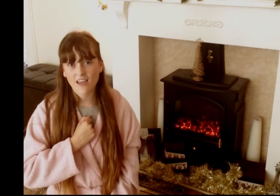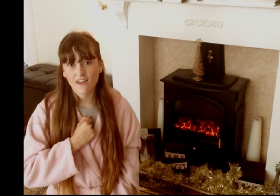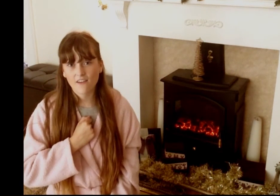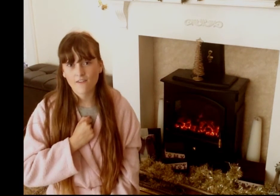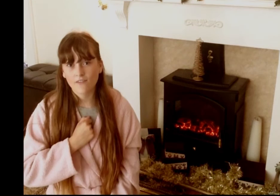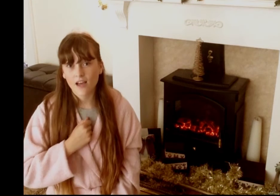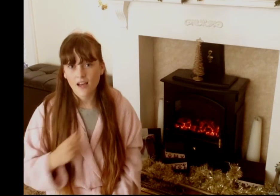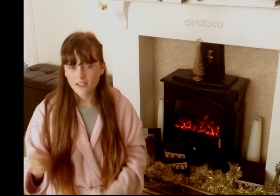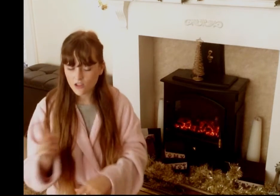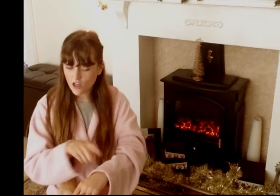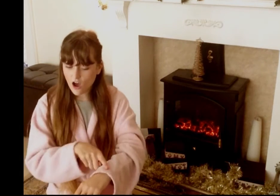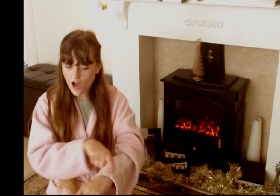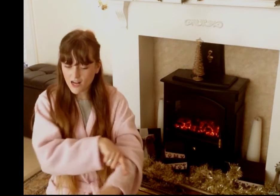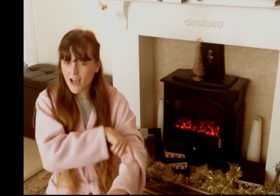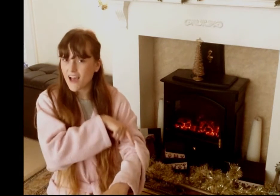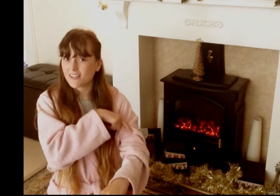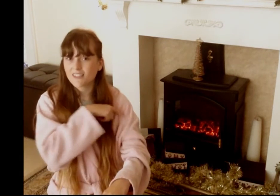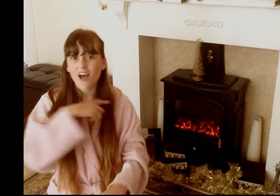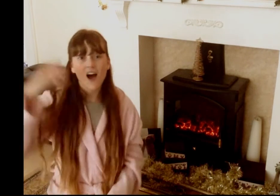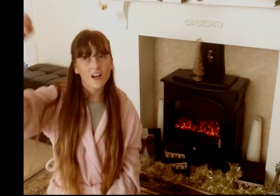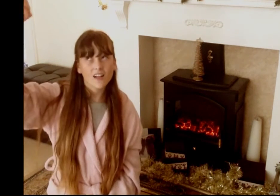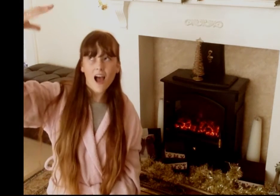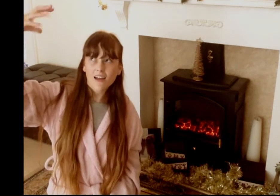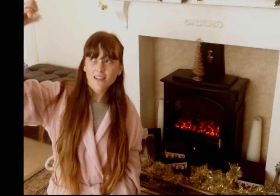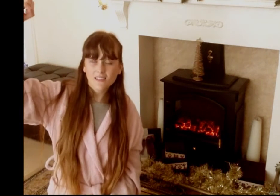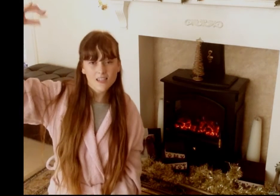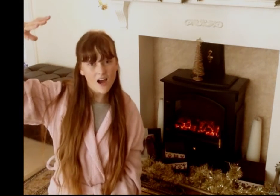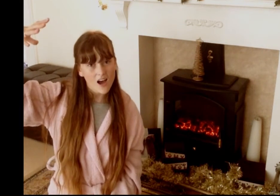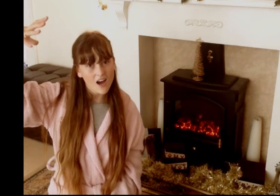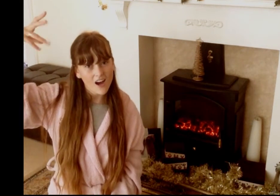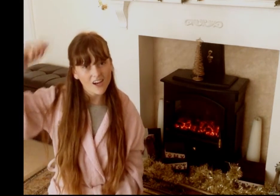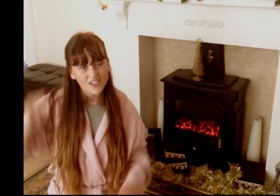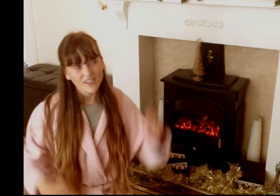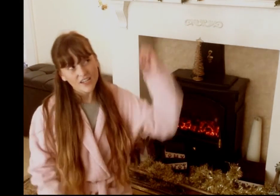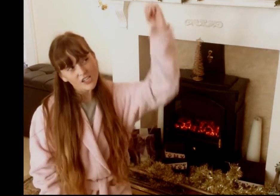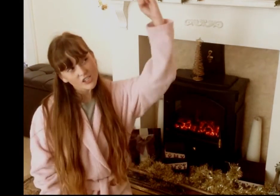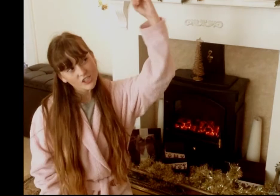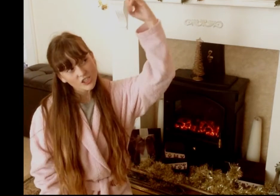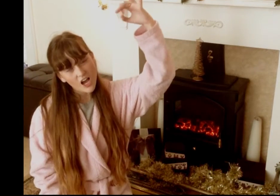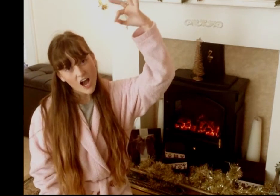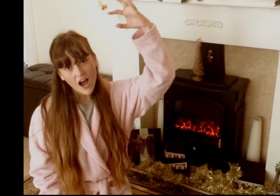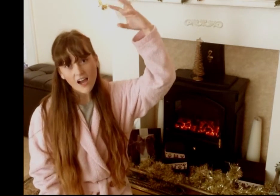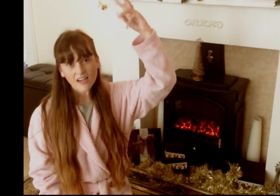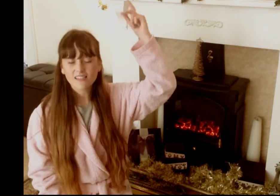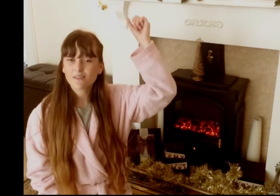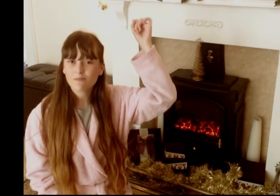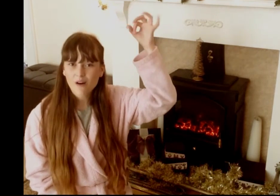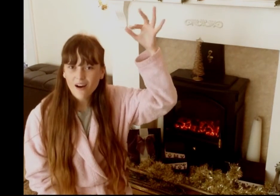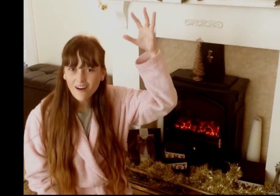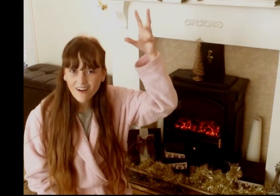As long as our guiding star shines above,